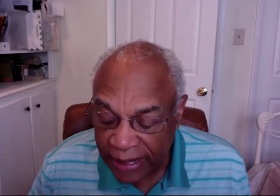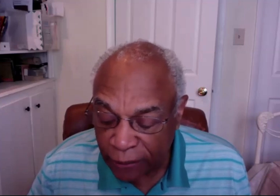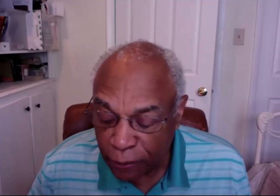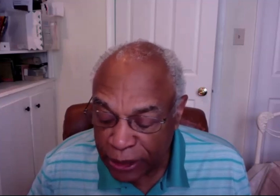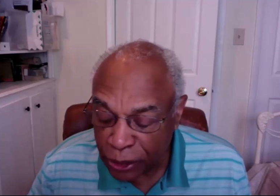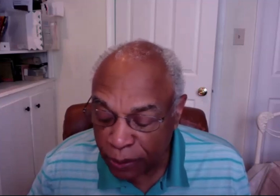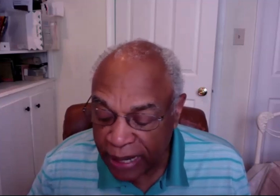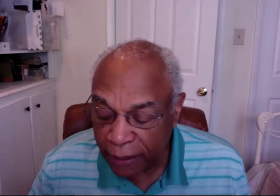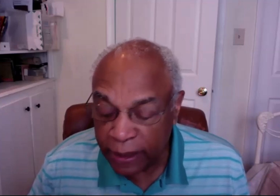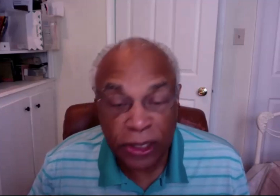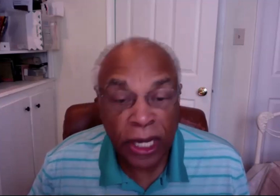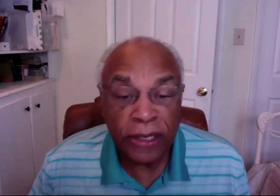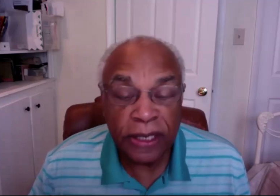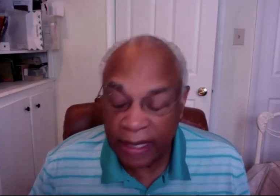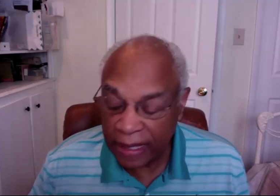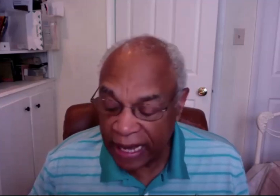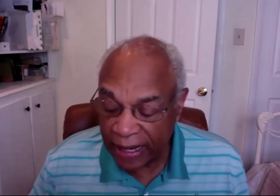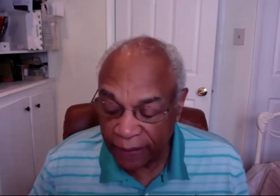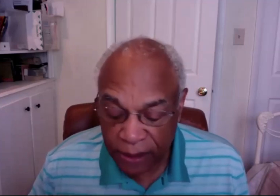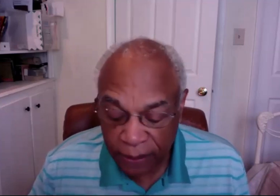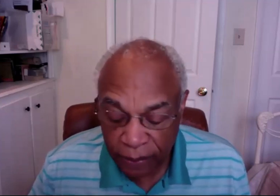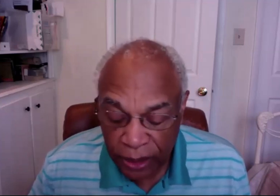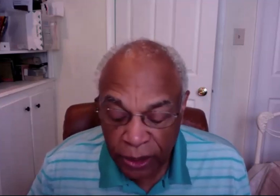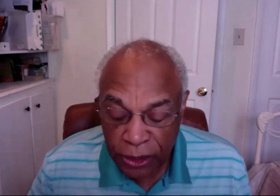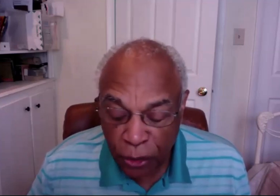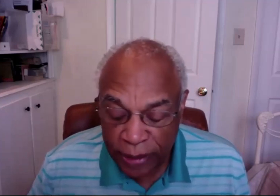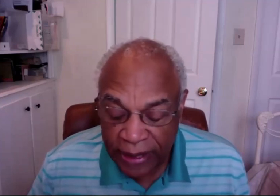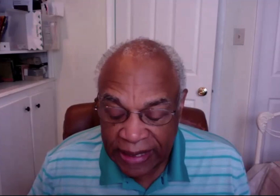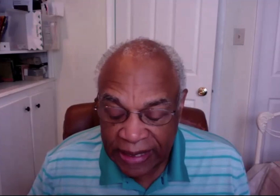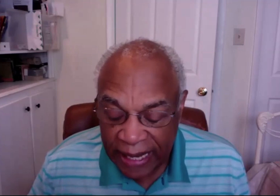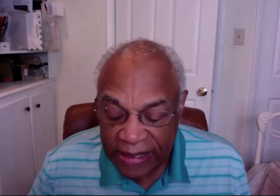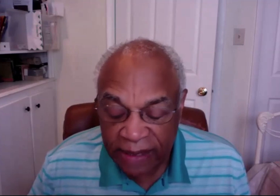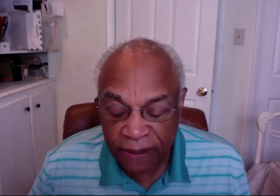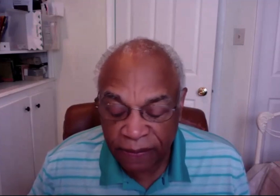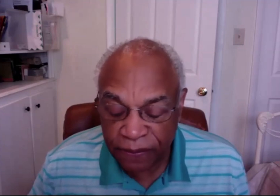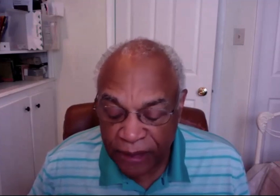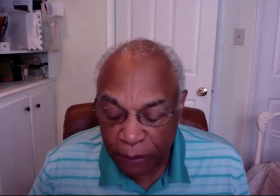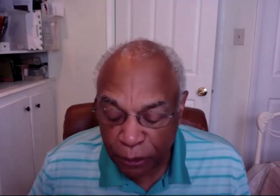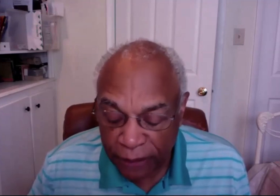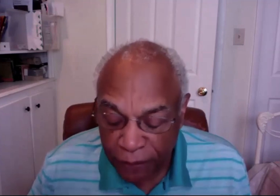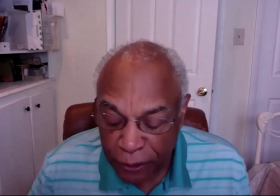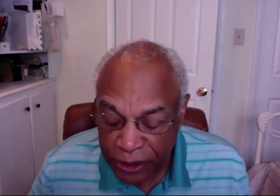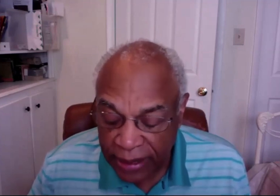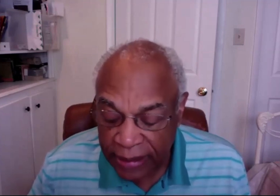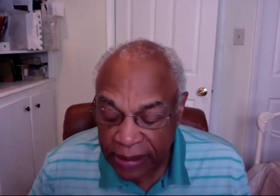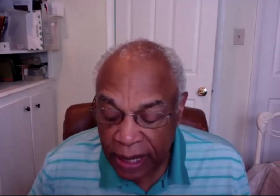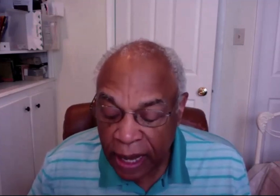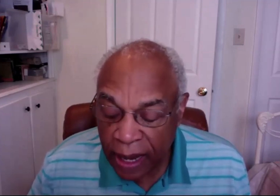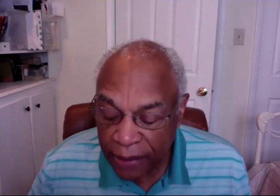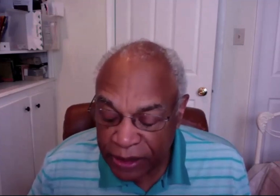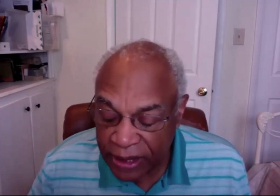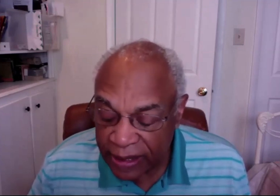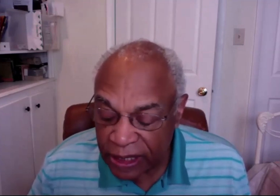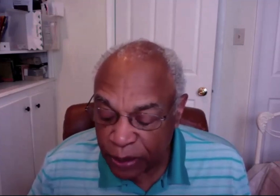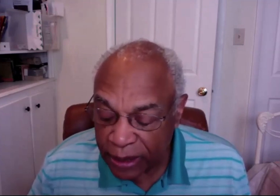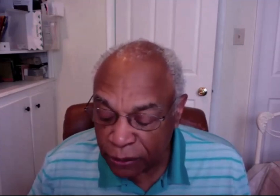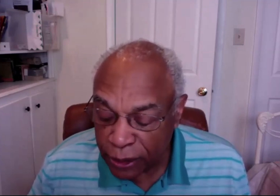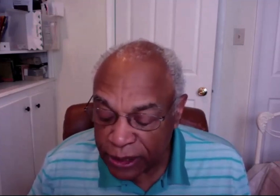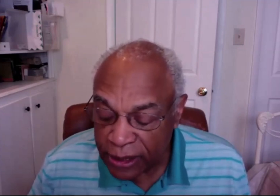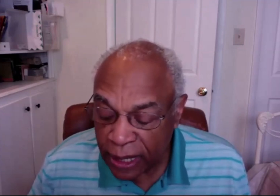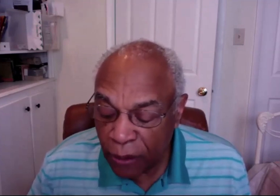to end racial barriers to their lives. So within days of the February 1st sit-ins, other sit-ins